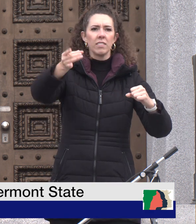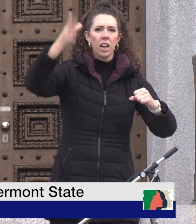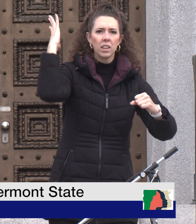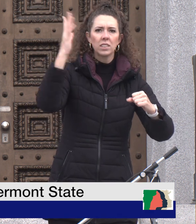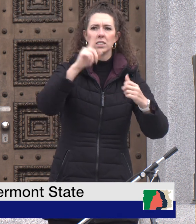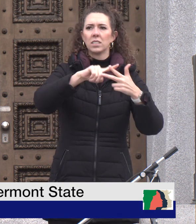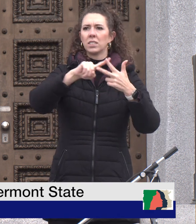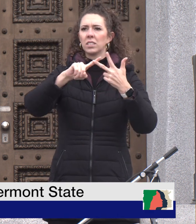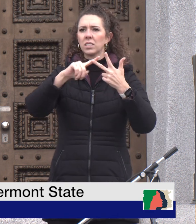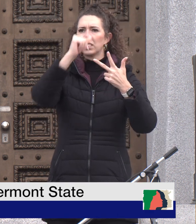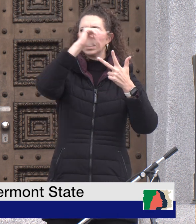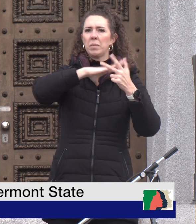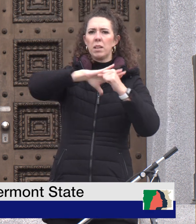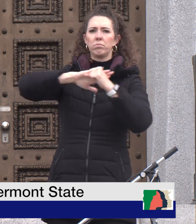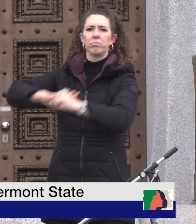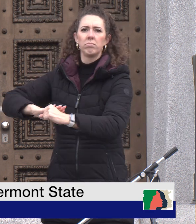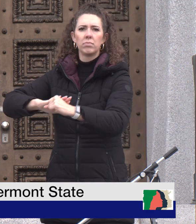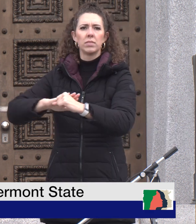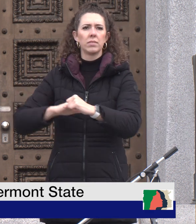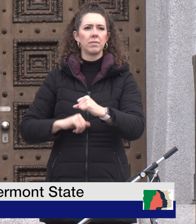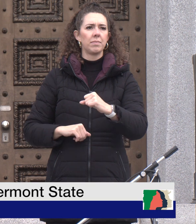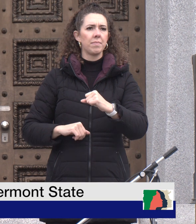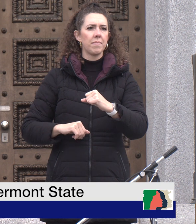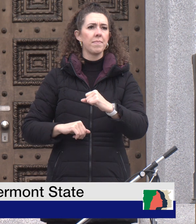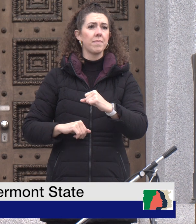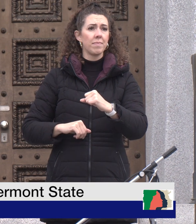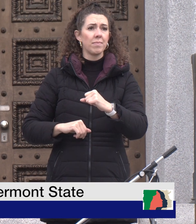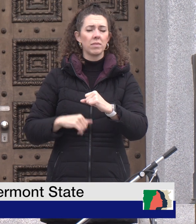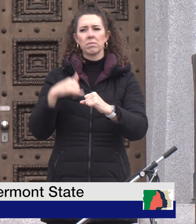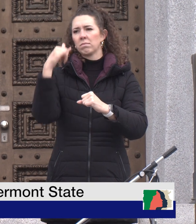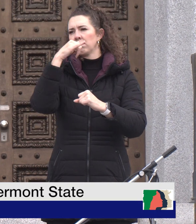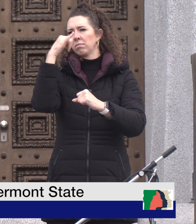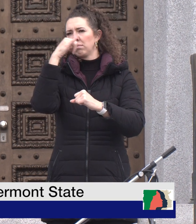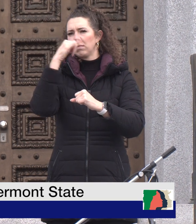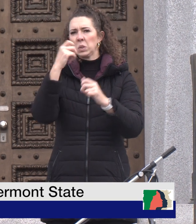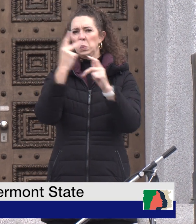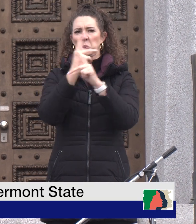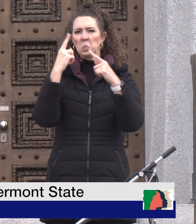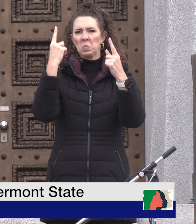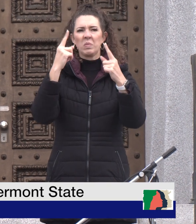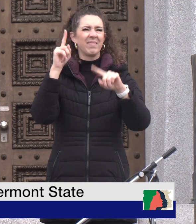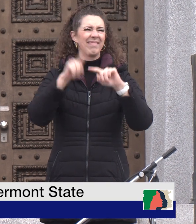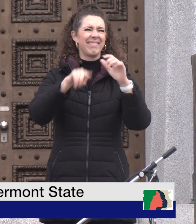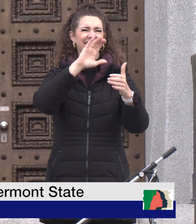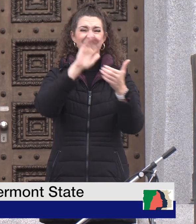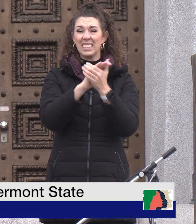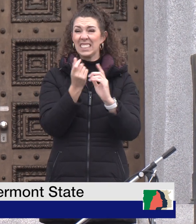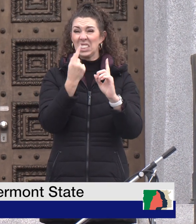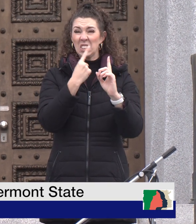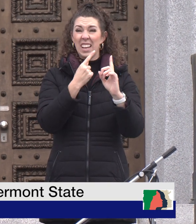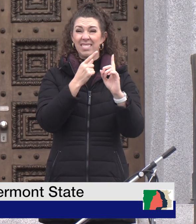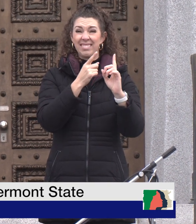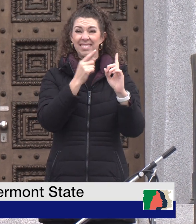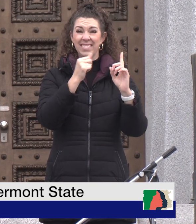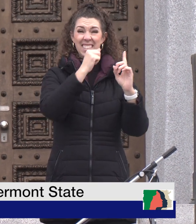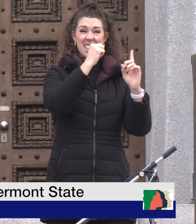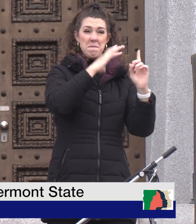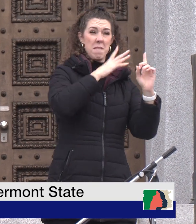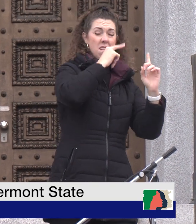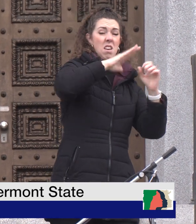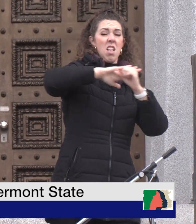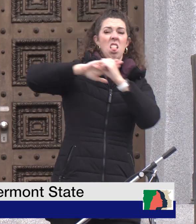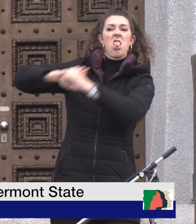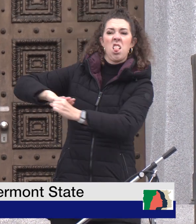seeing misogyny to an unbelievable scale that moves at a pace faster than anyone can